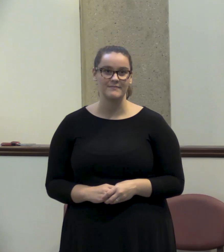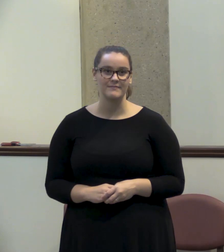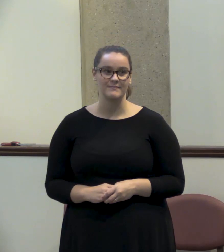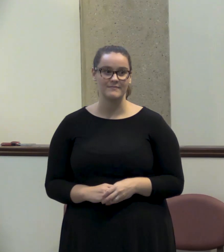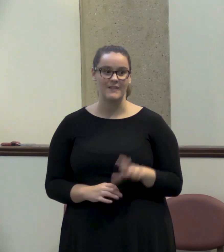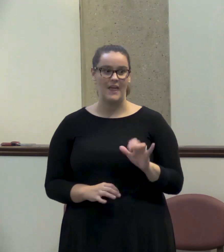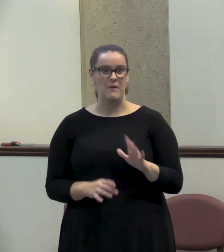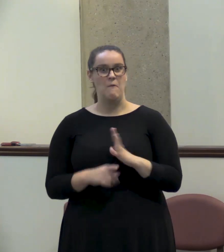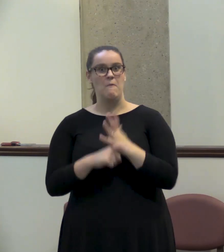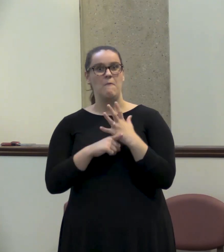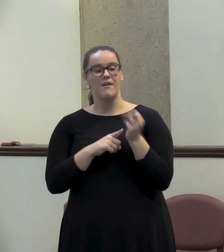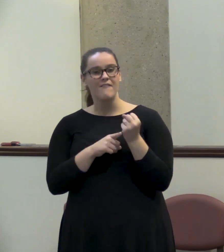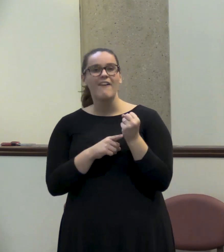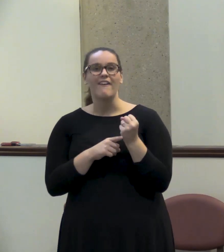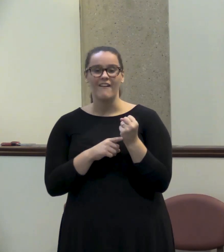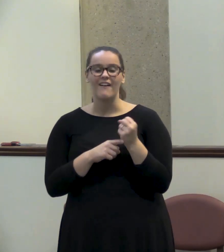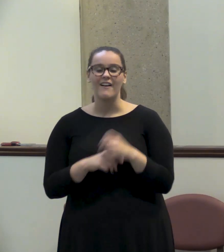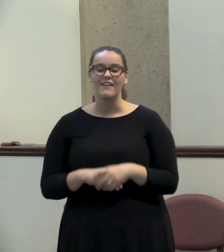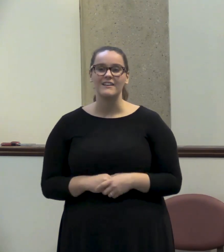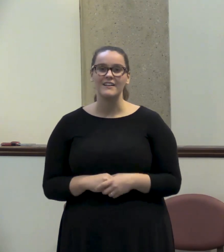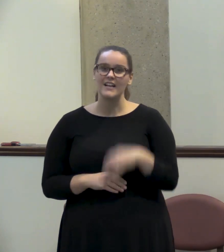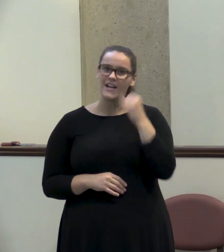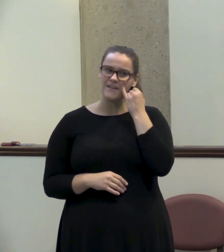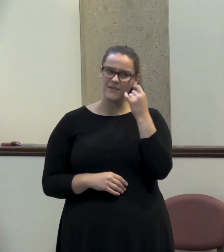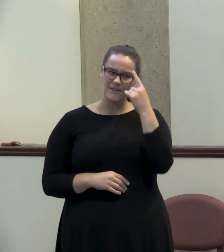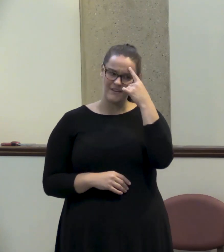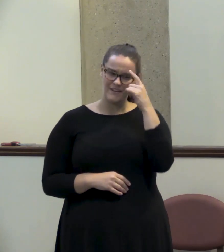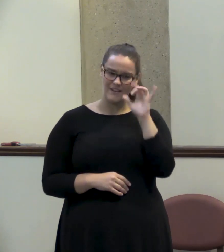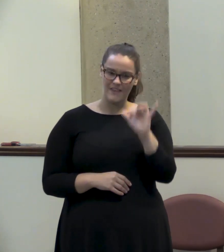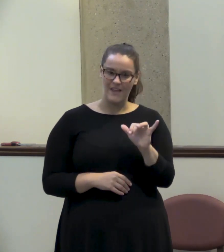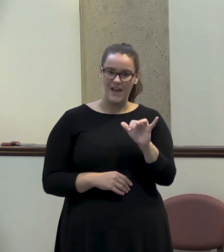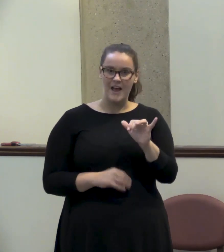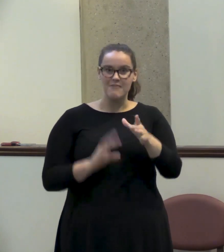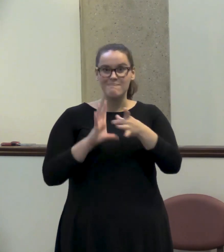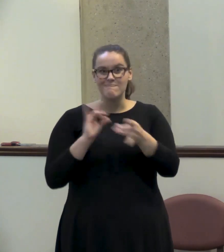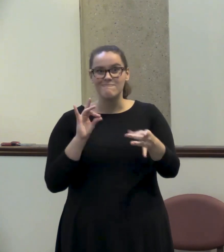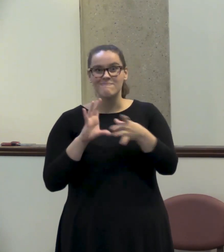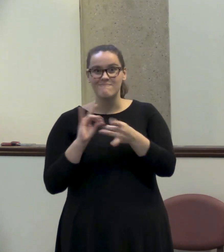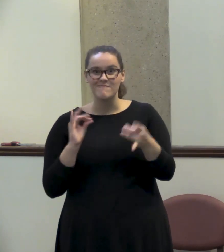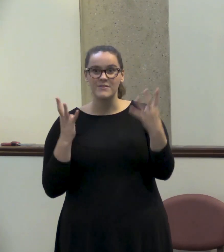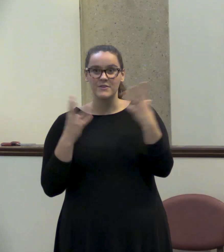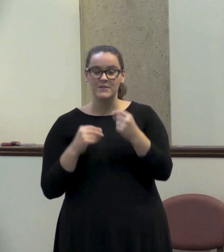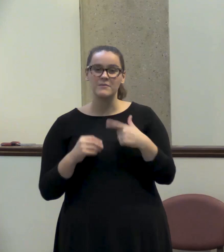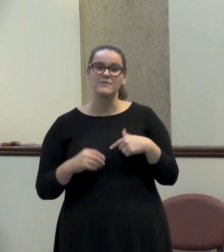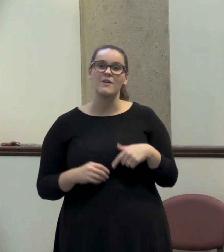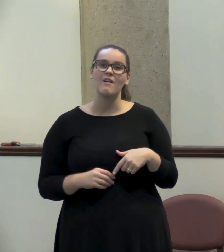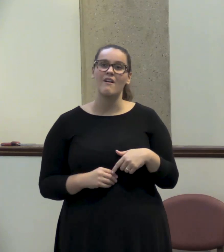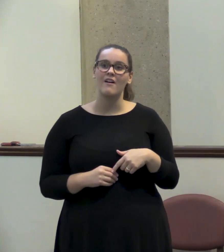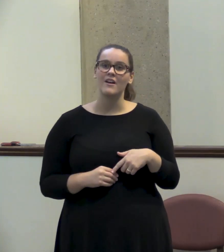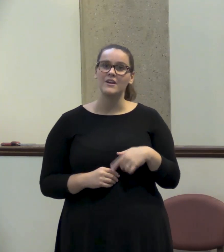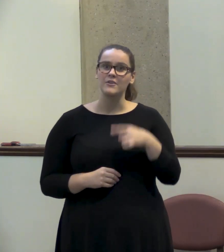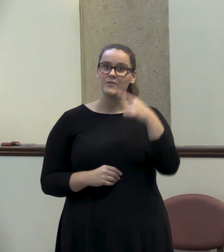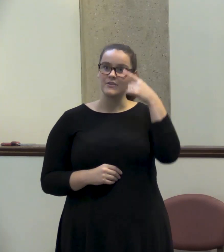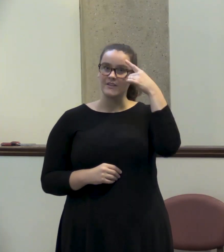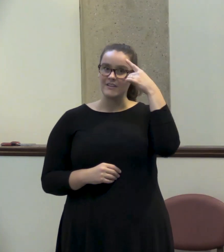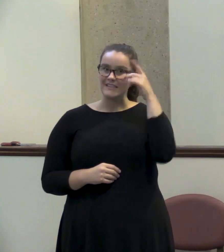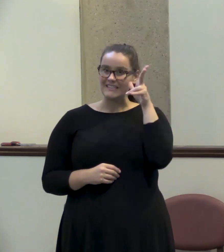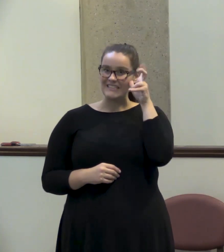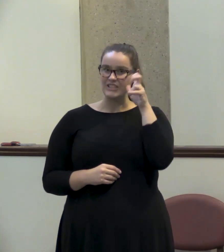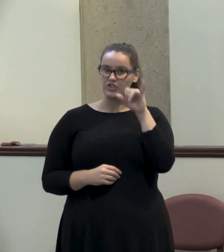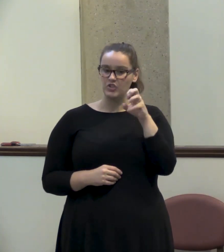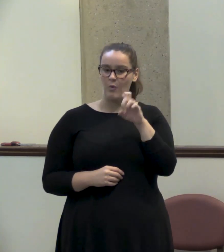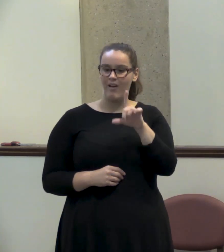Well, that was wonderful. If you think that chanting was beautiful, you should hear Joelle do Yom Kippur Kol Nidrei